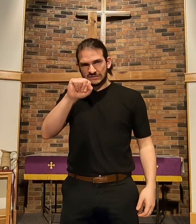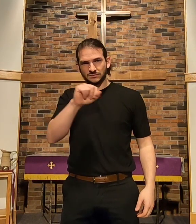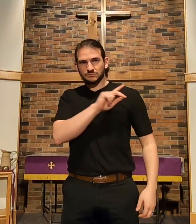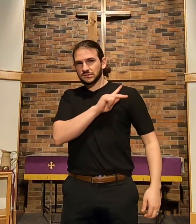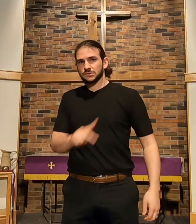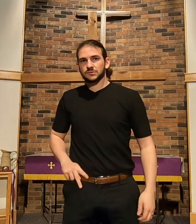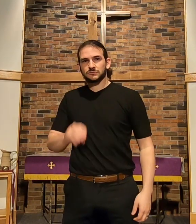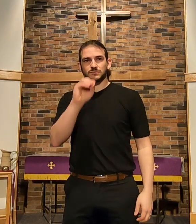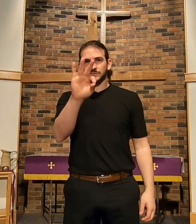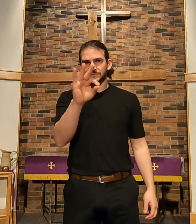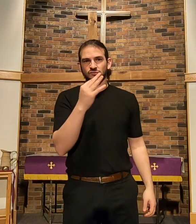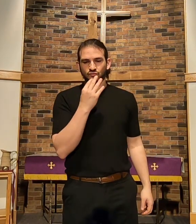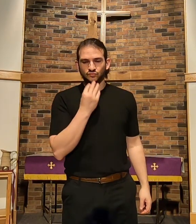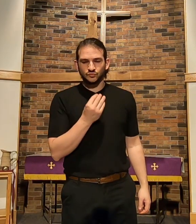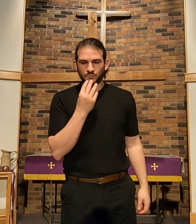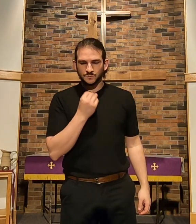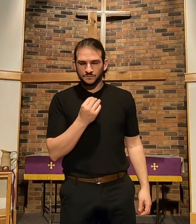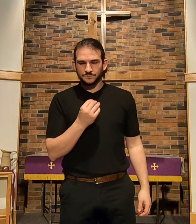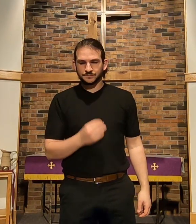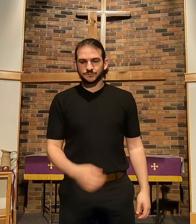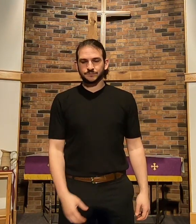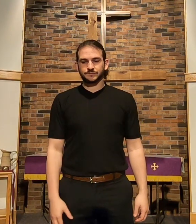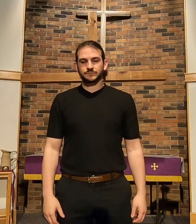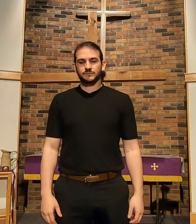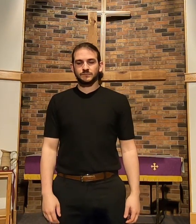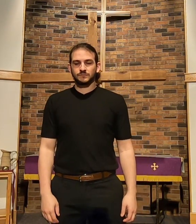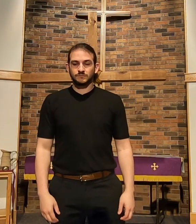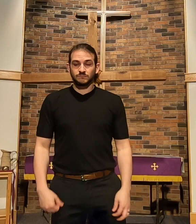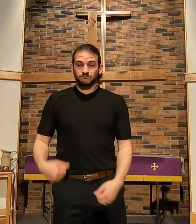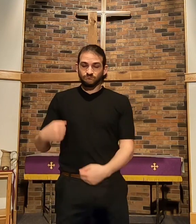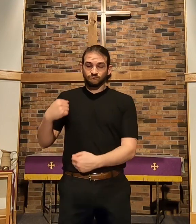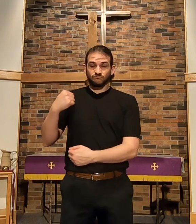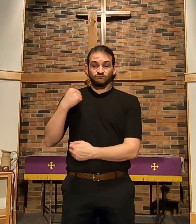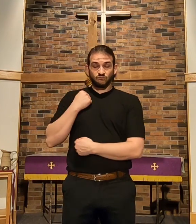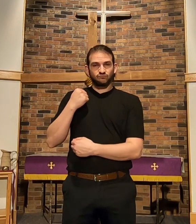It read, "This is the King of the Jews."